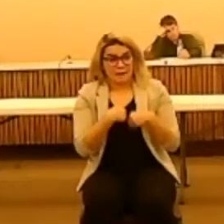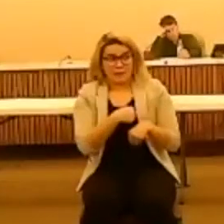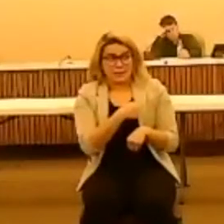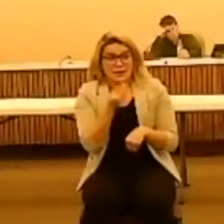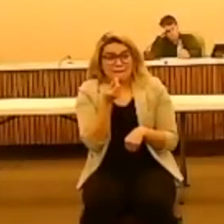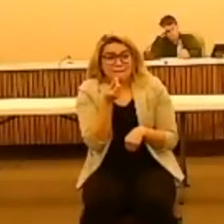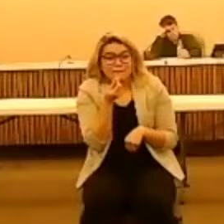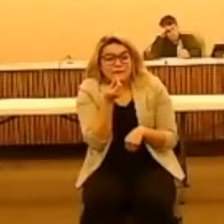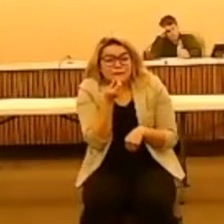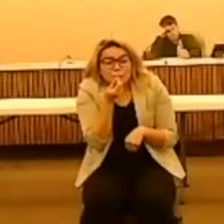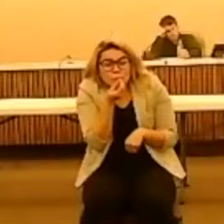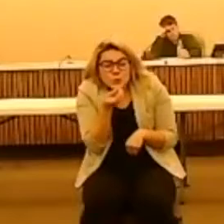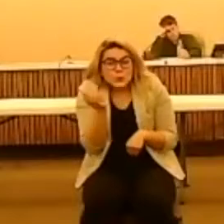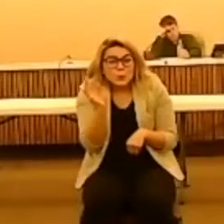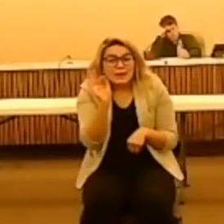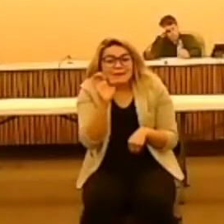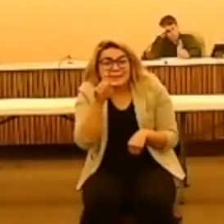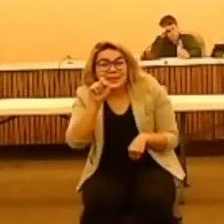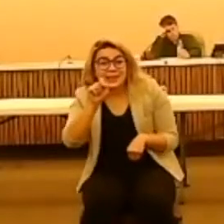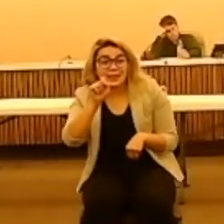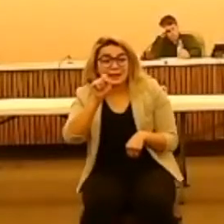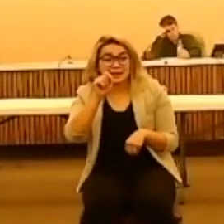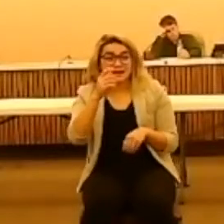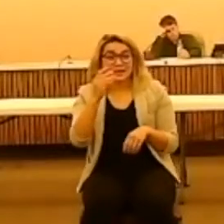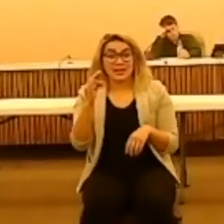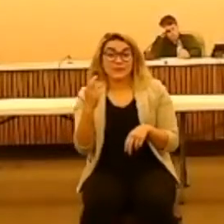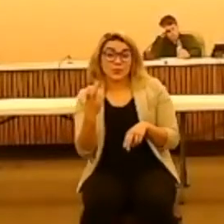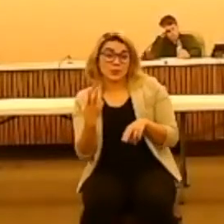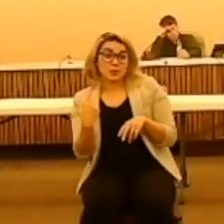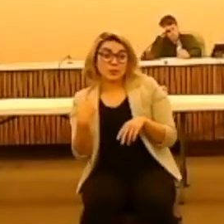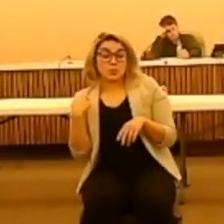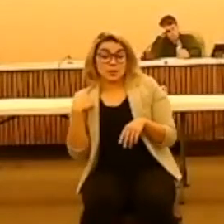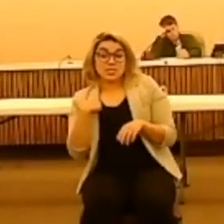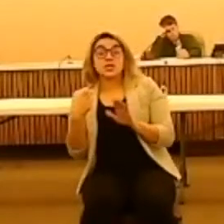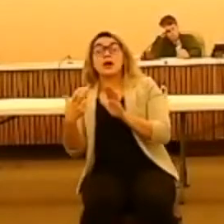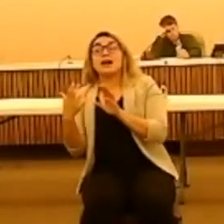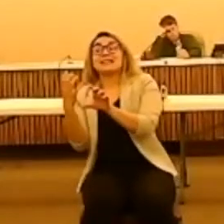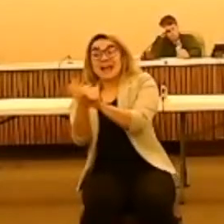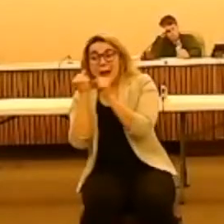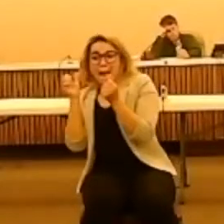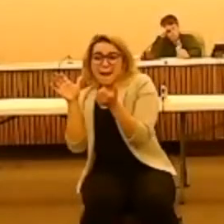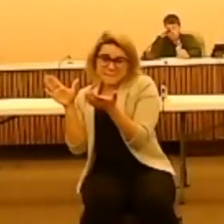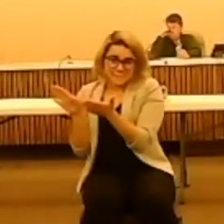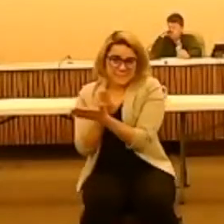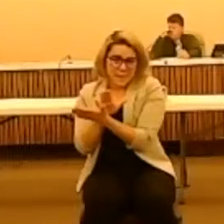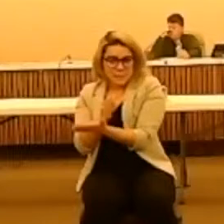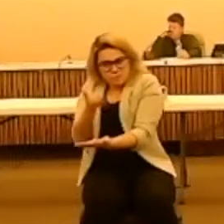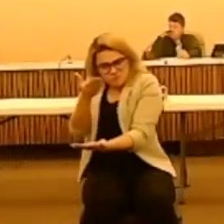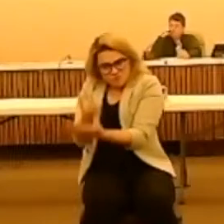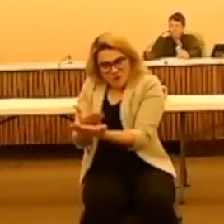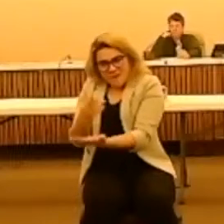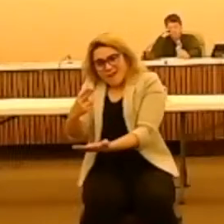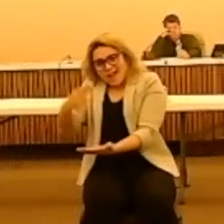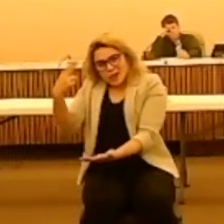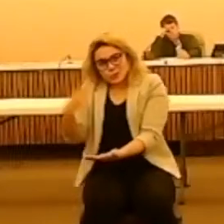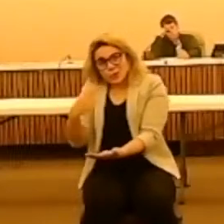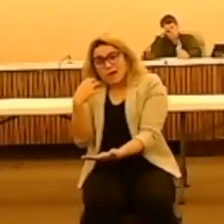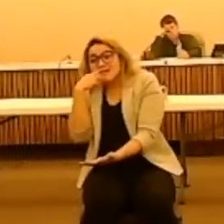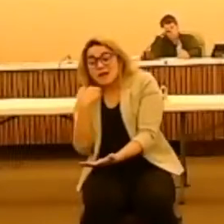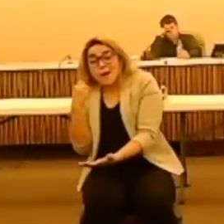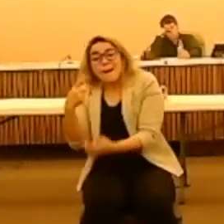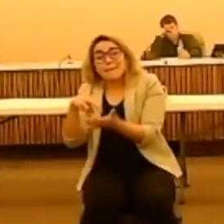We would be gaining an extra 50 feet if we were to do this. Can you give us a little more? than the 100 that's